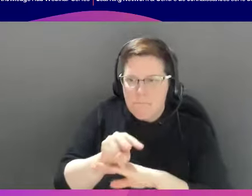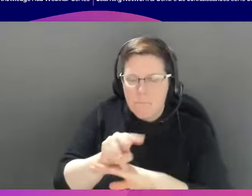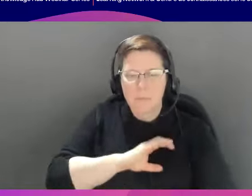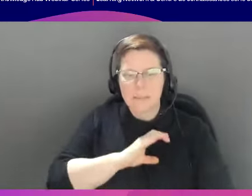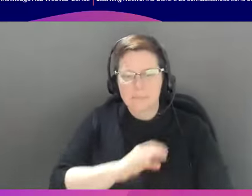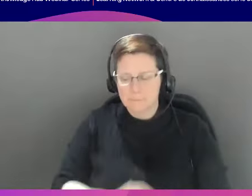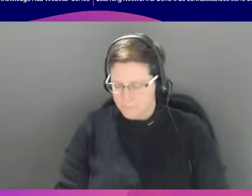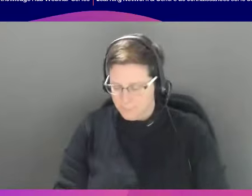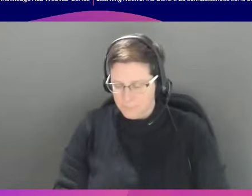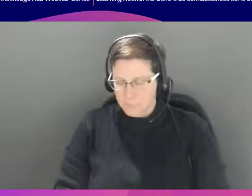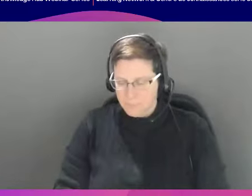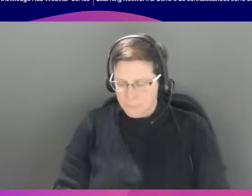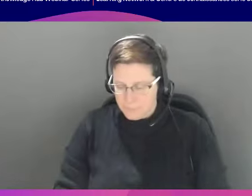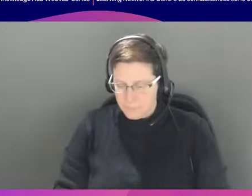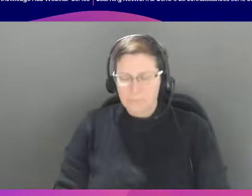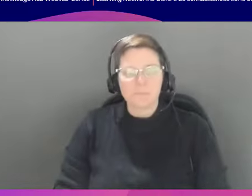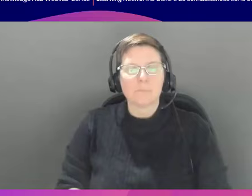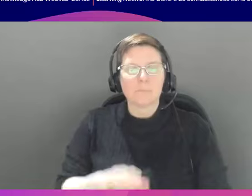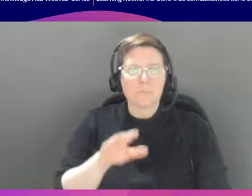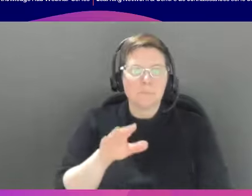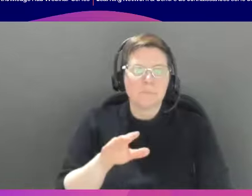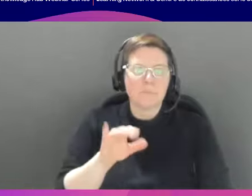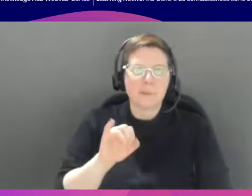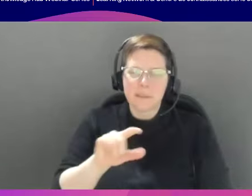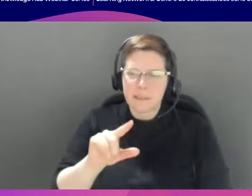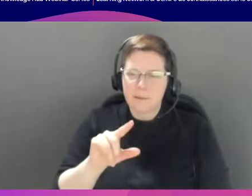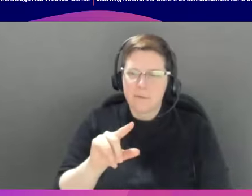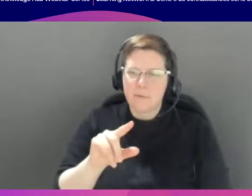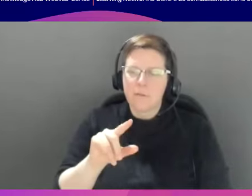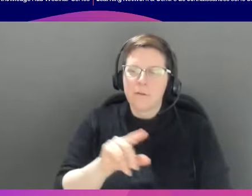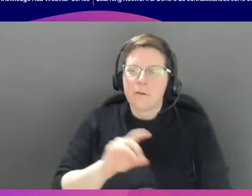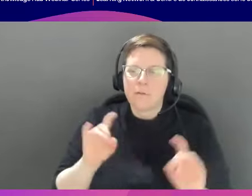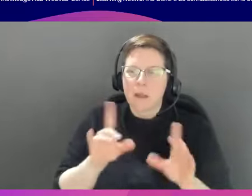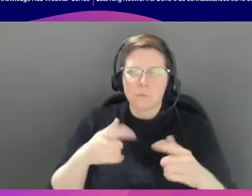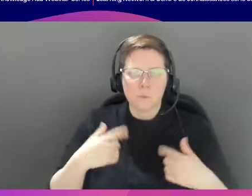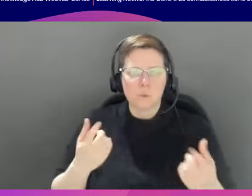And so as we conceptualize how to think about addressing incel violence, I want to point out a few